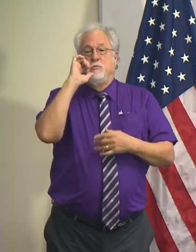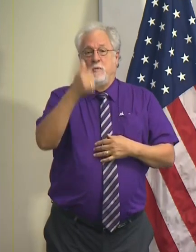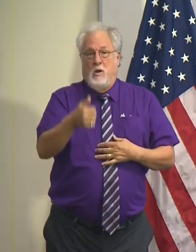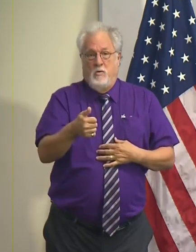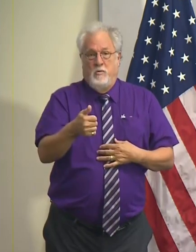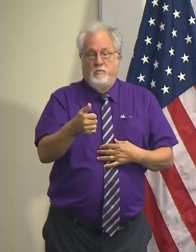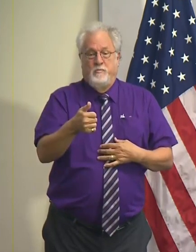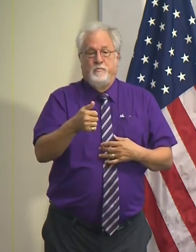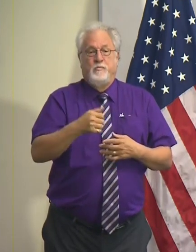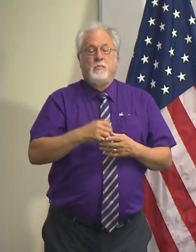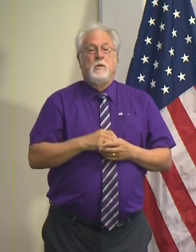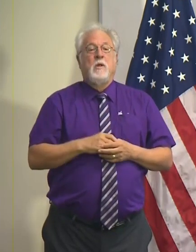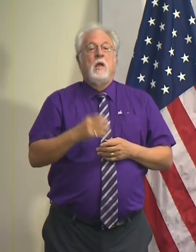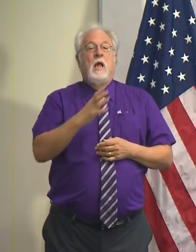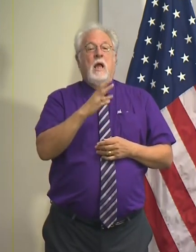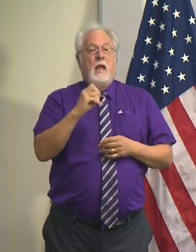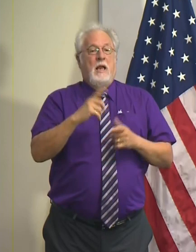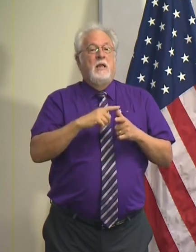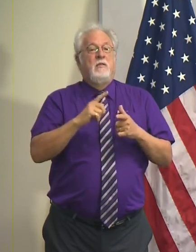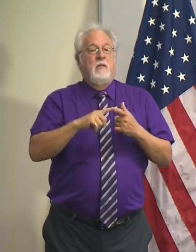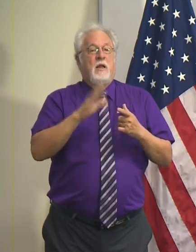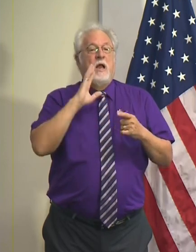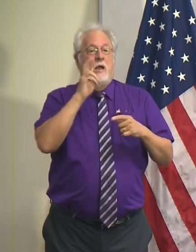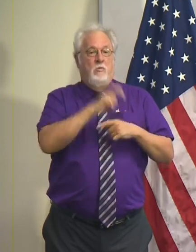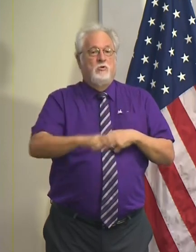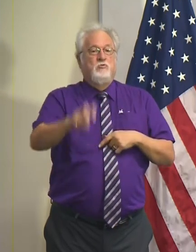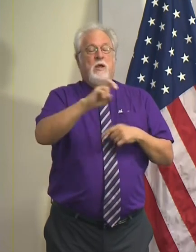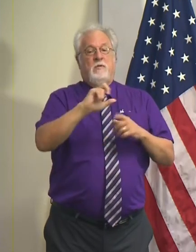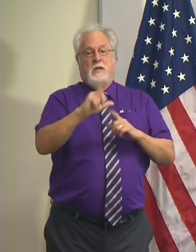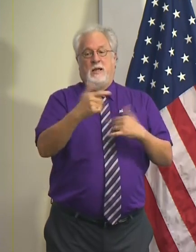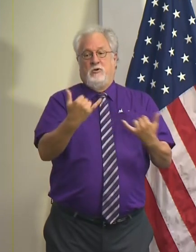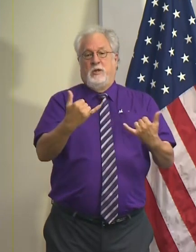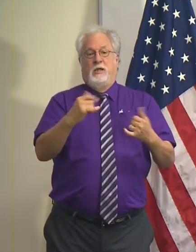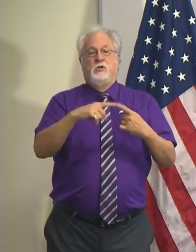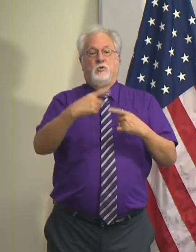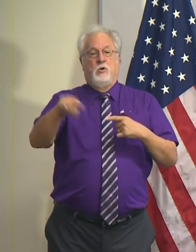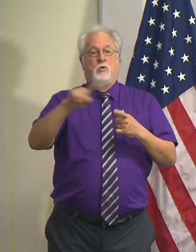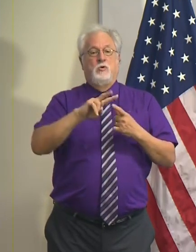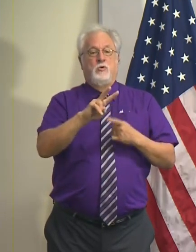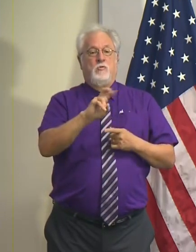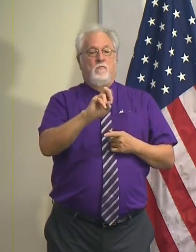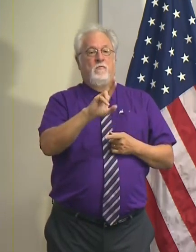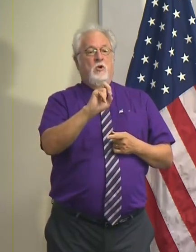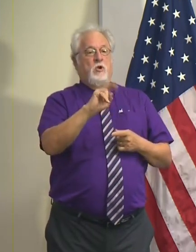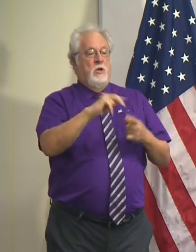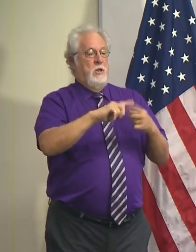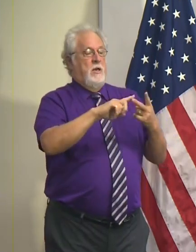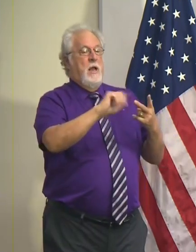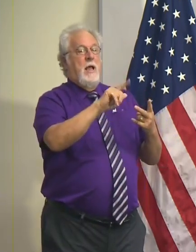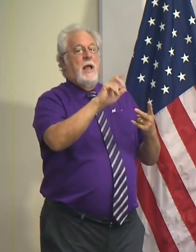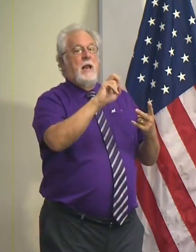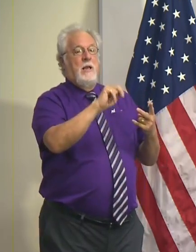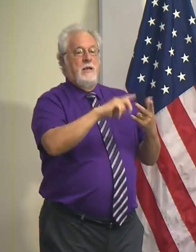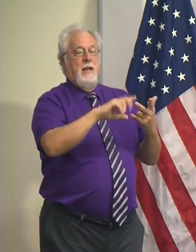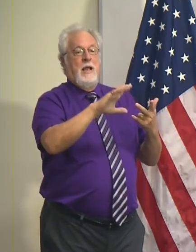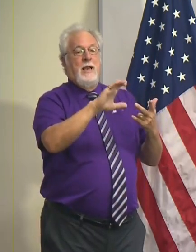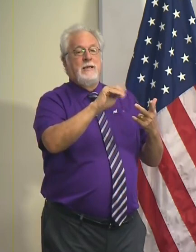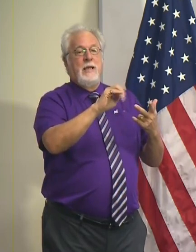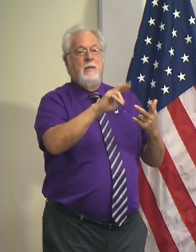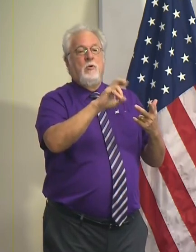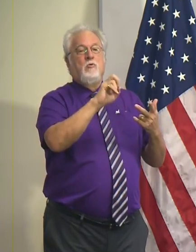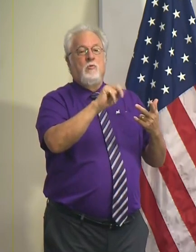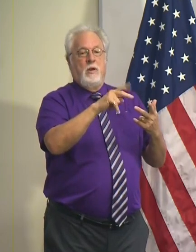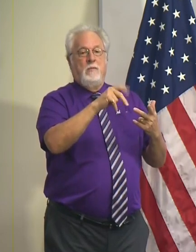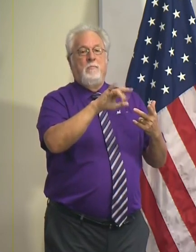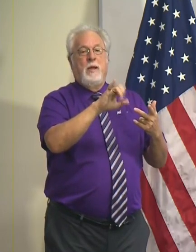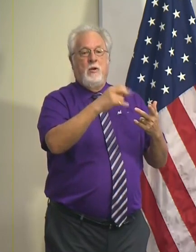tomorrow, and then I will be traveling later today to go to Vernon, Allen, and Cameron parishes, and